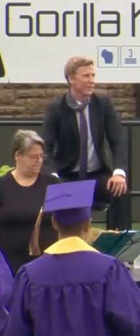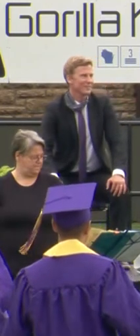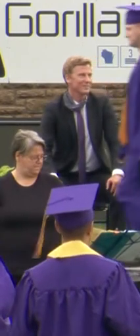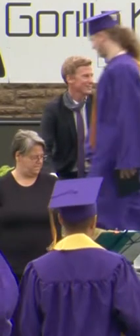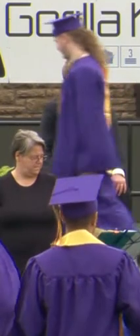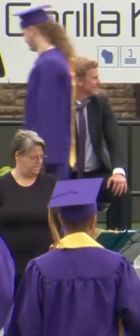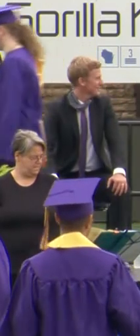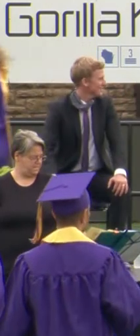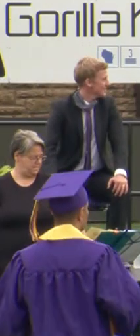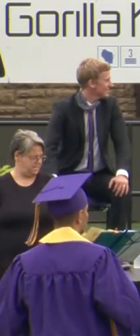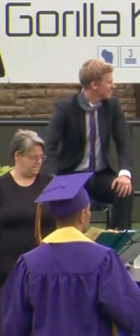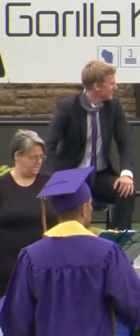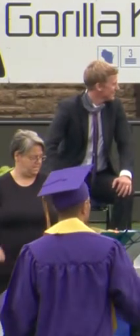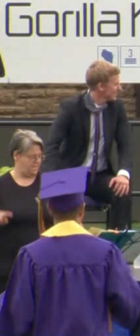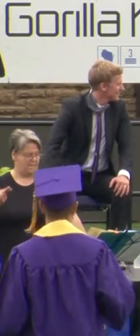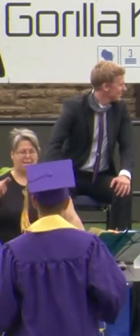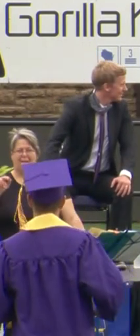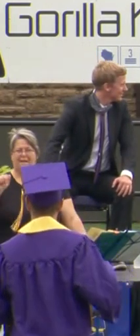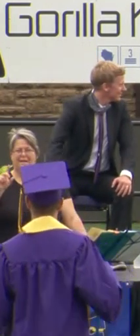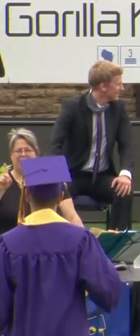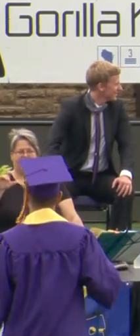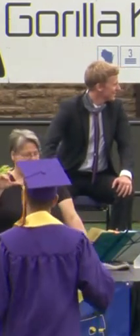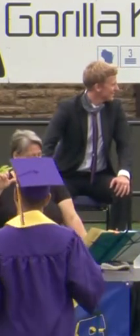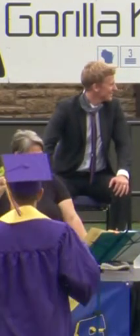Nadia Wedge.